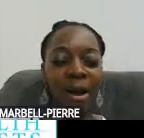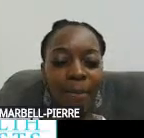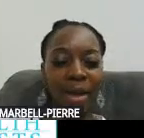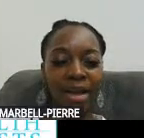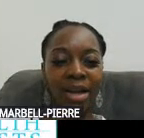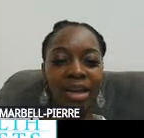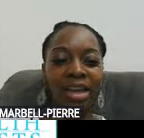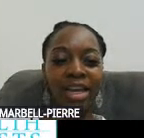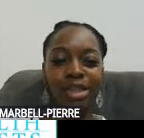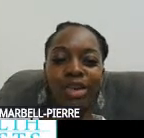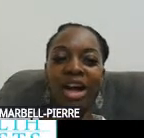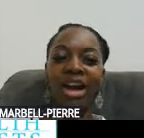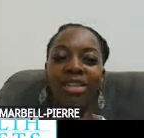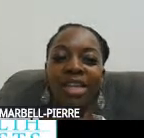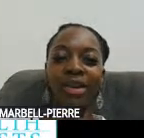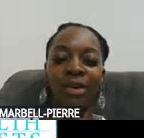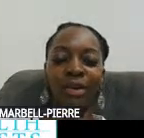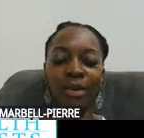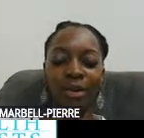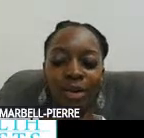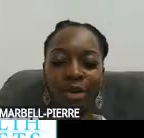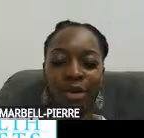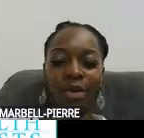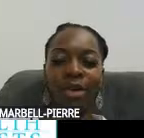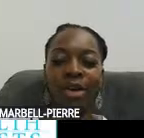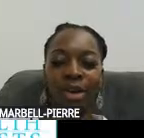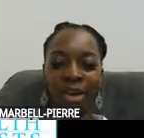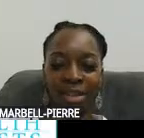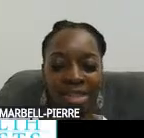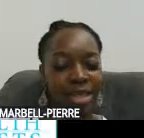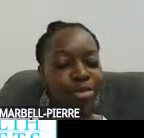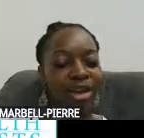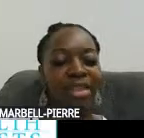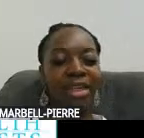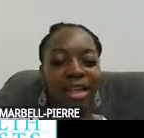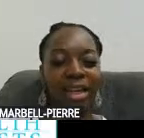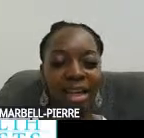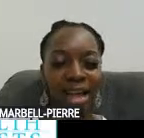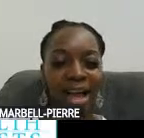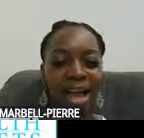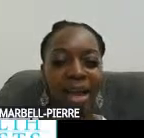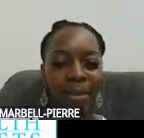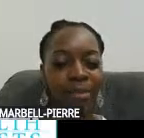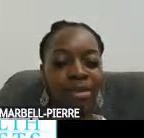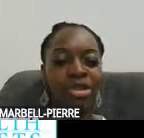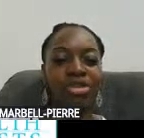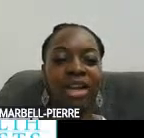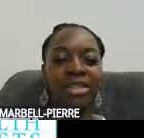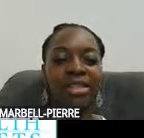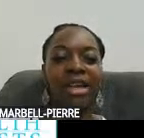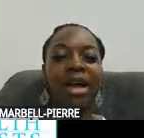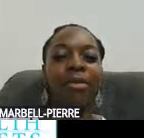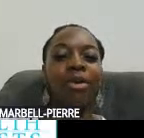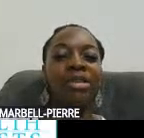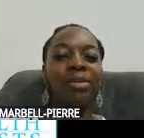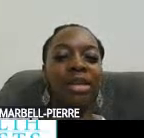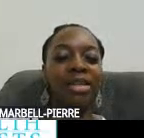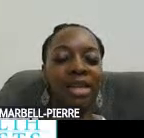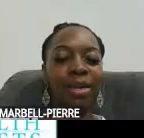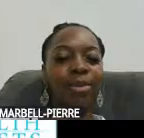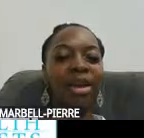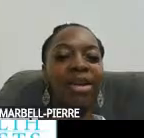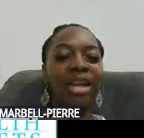to come back into your house and deep breath. I might be stressed. I'm going to